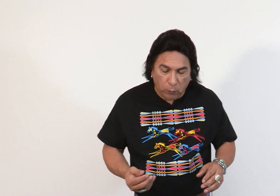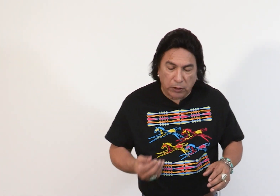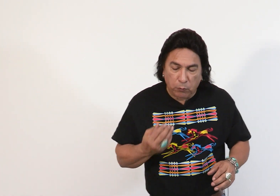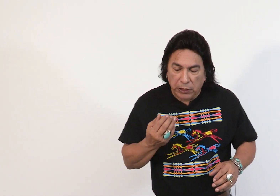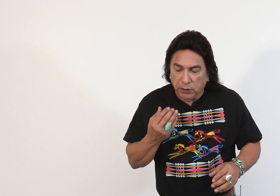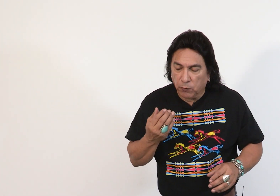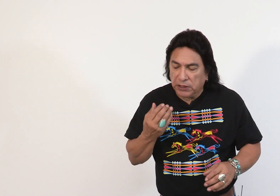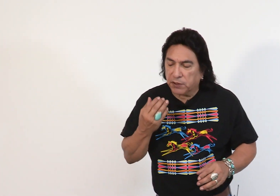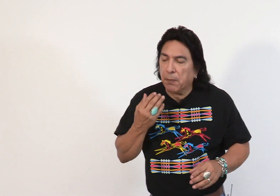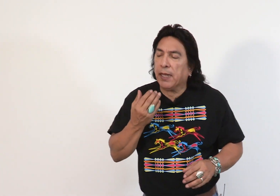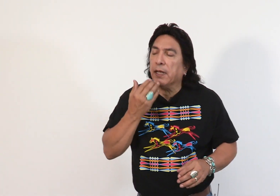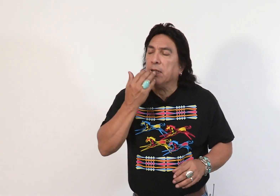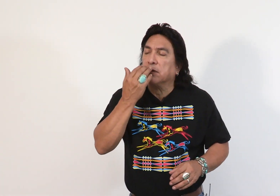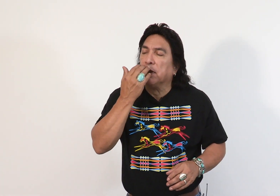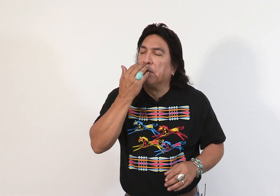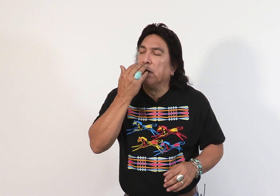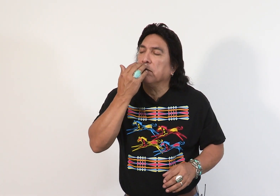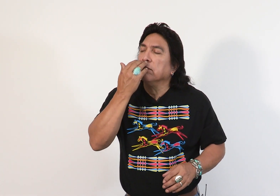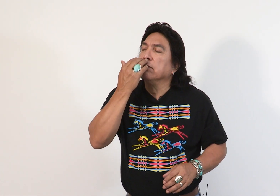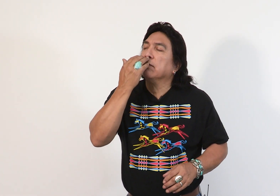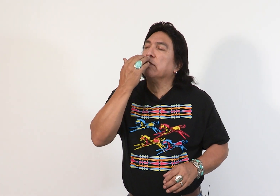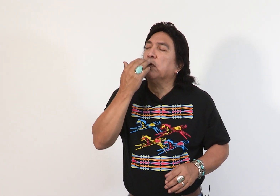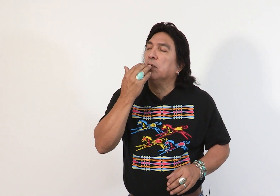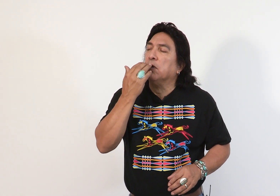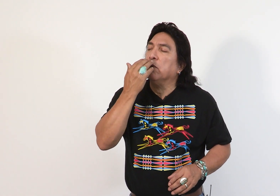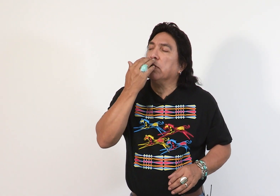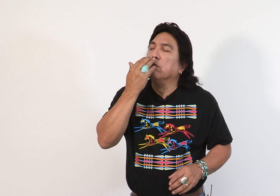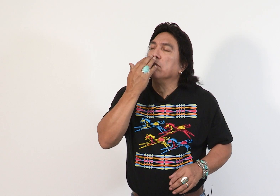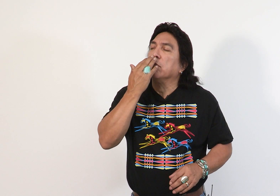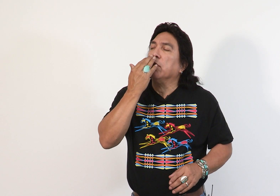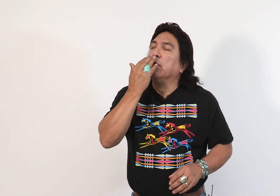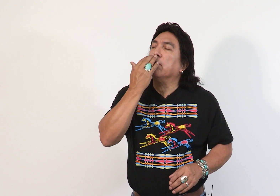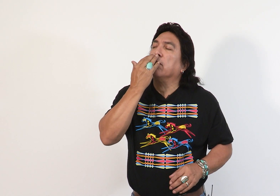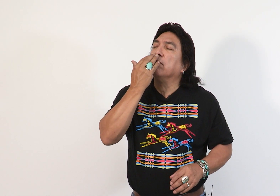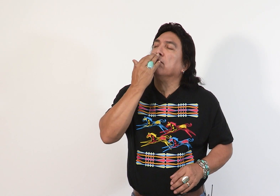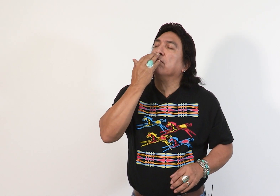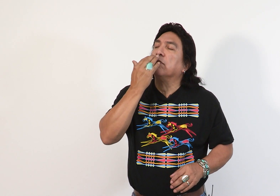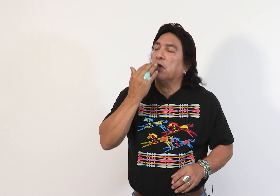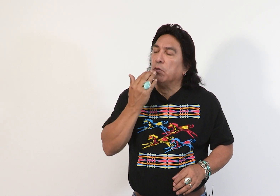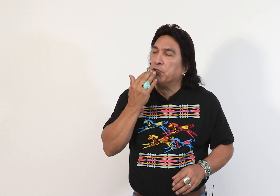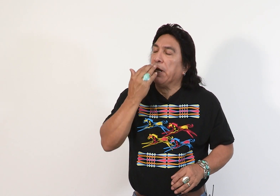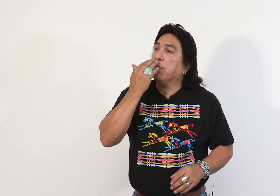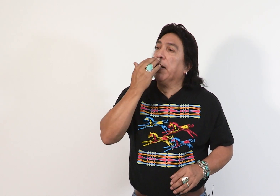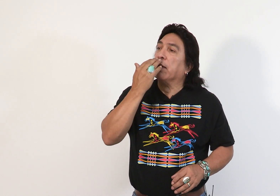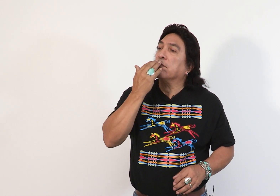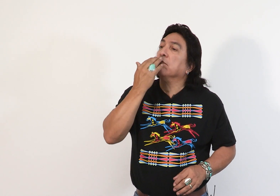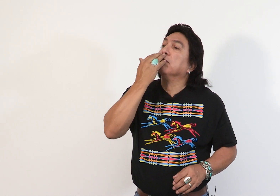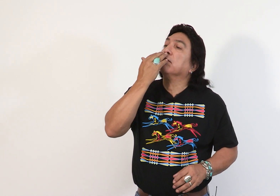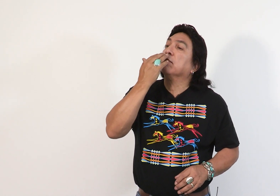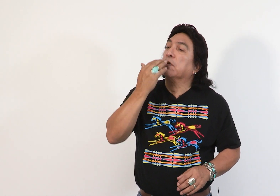When we smell it, something, you would hold your head back,